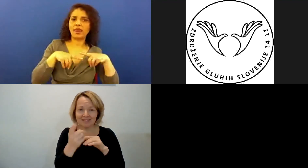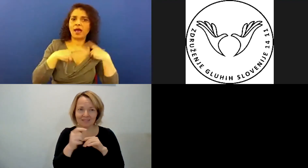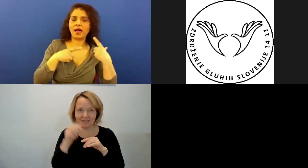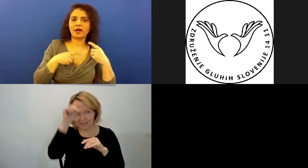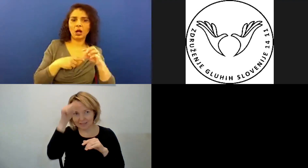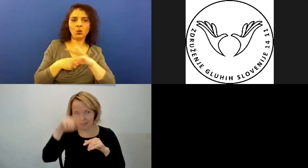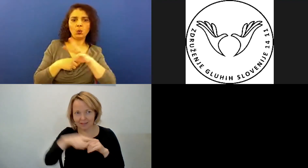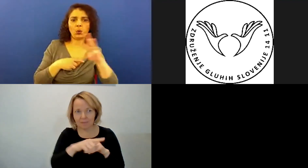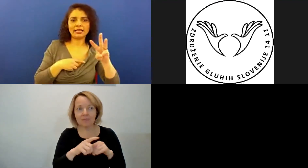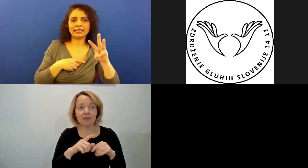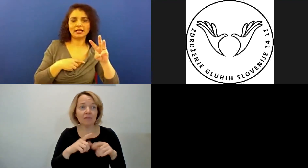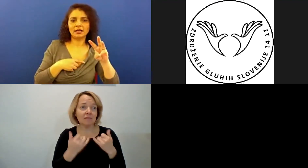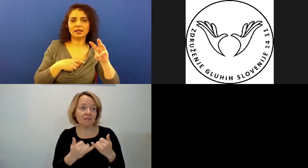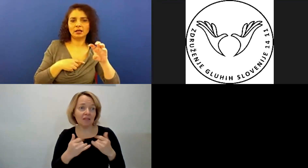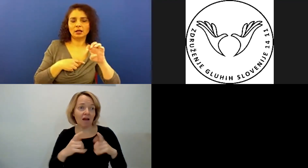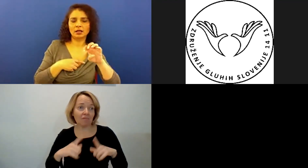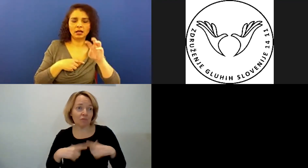in Europe